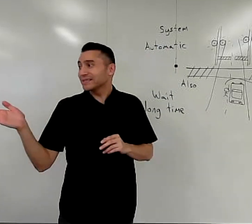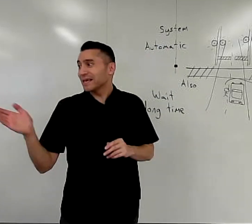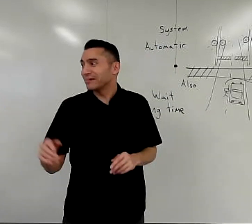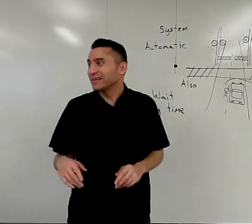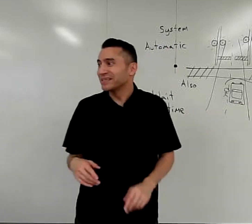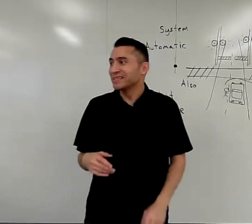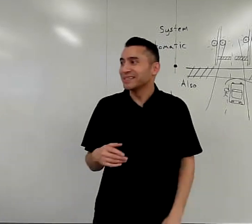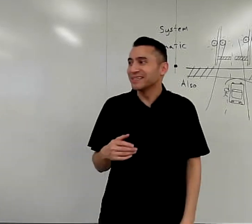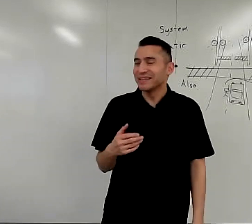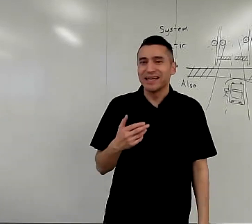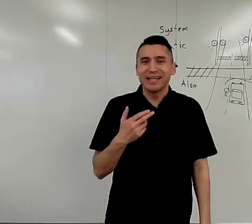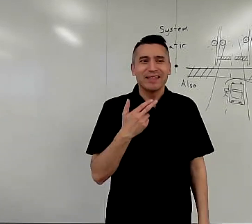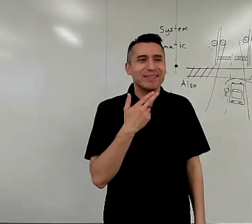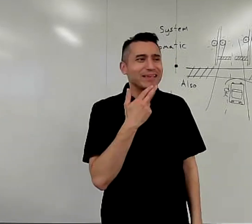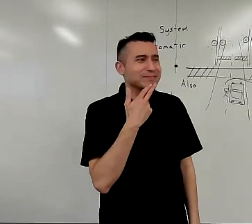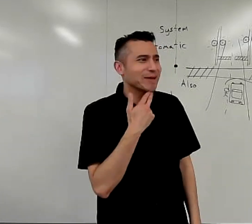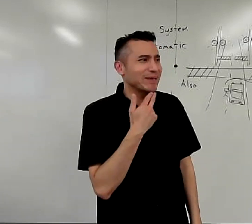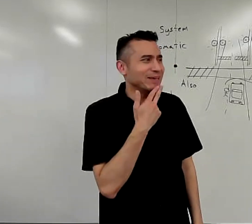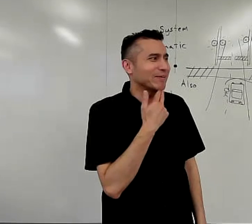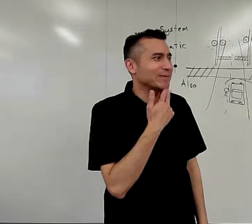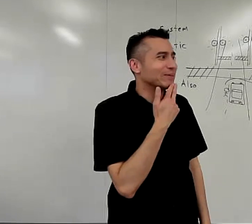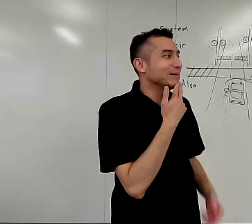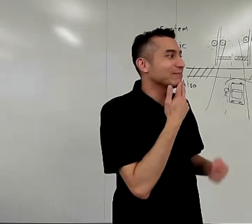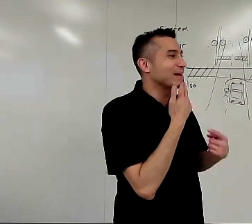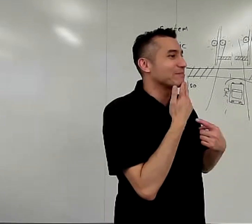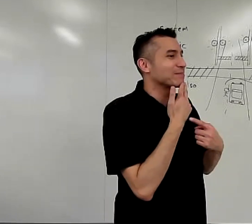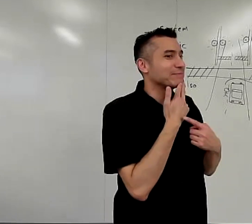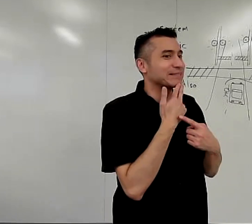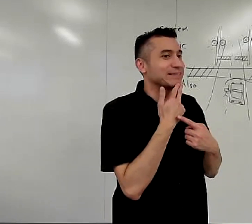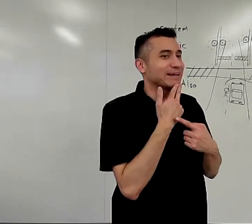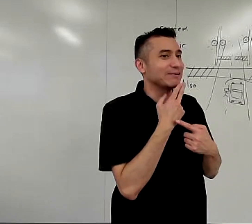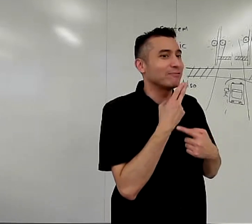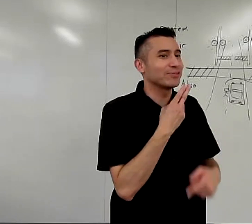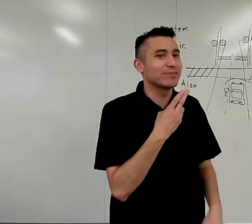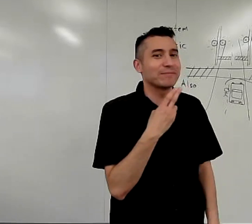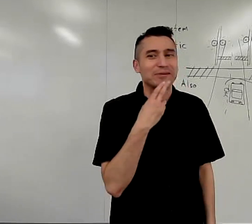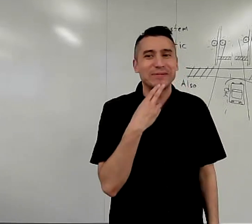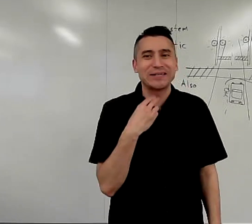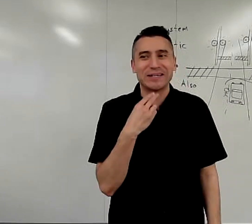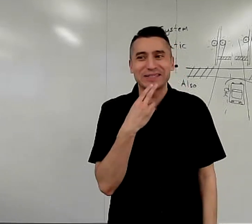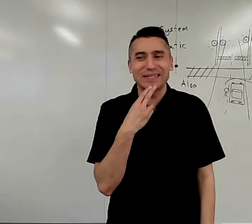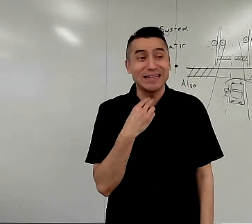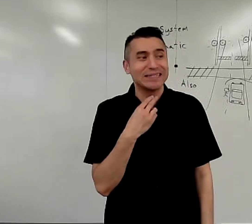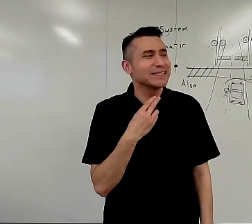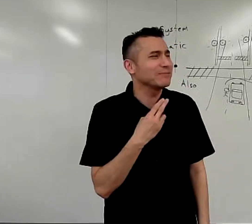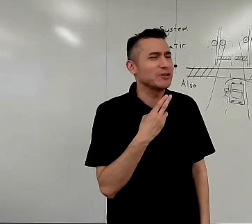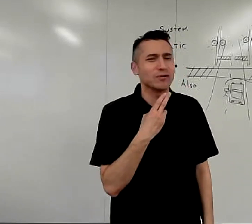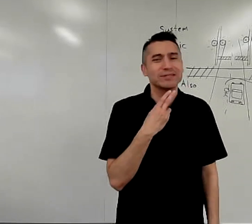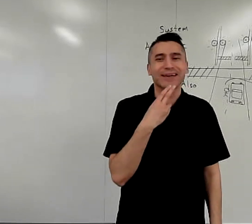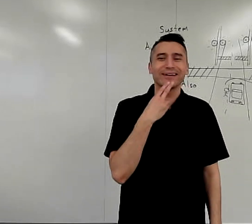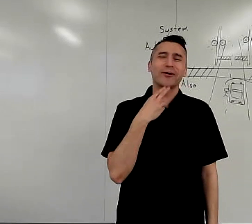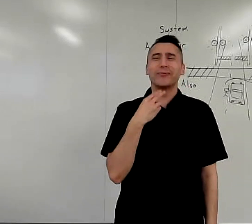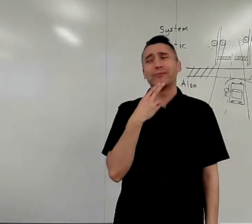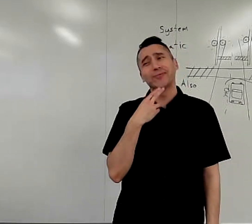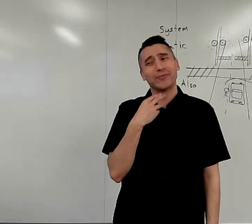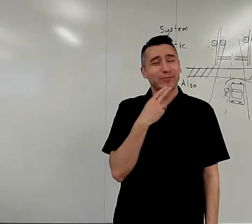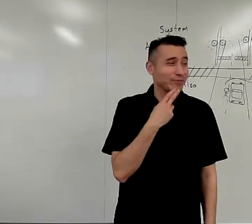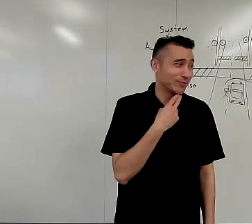Yes, Emma. This right here, you can either have the thumb extended or the thumb can be tucked in. Does anyone know the sign?